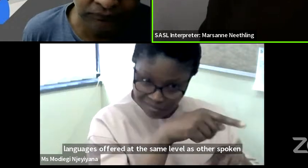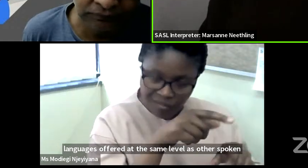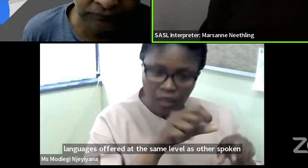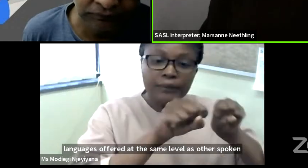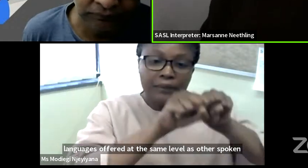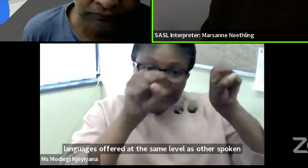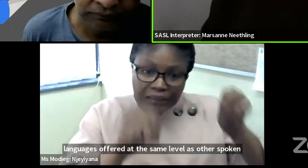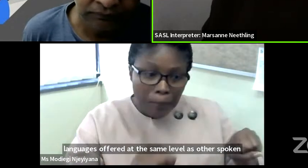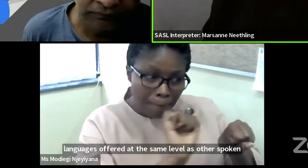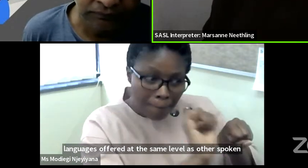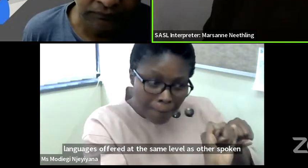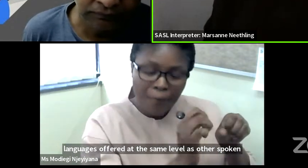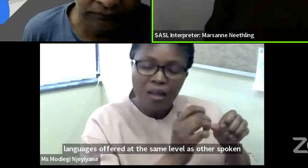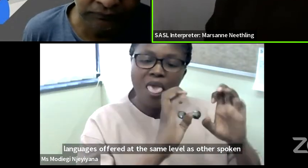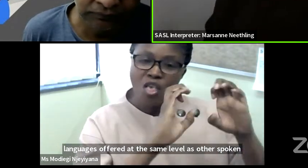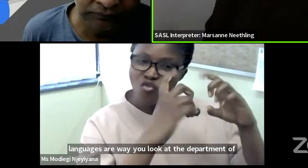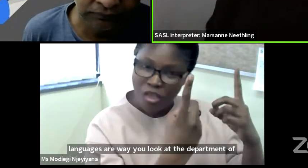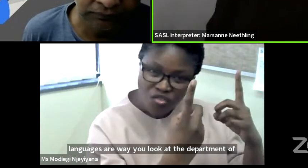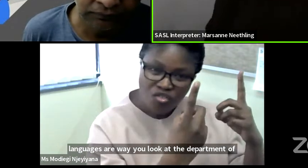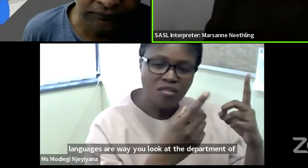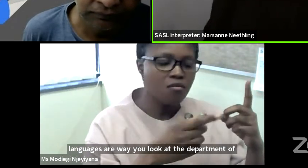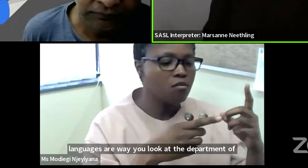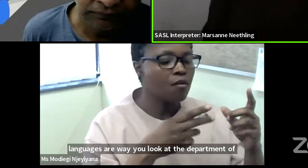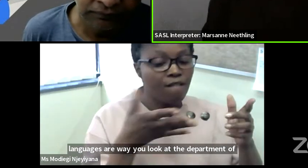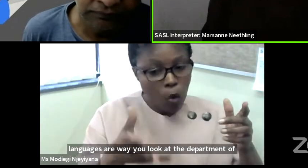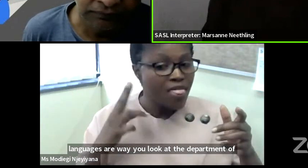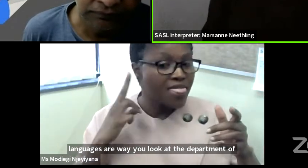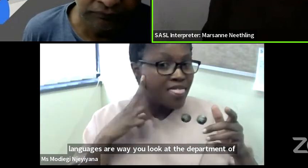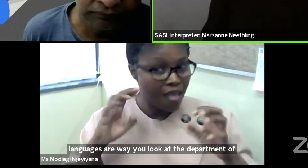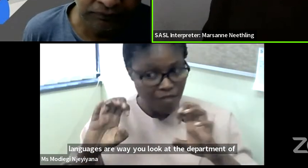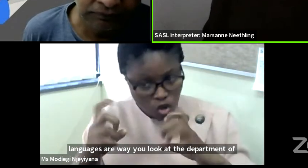Where you look at the Department of Basic Education